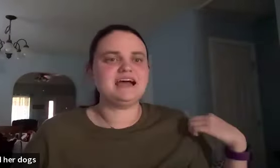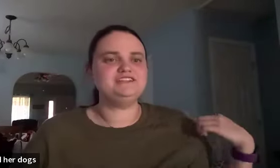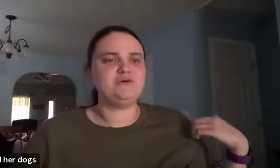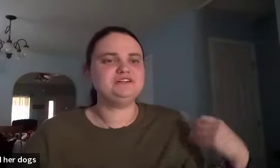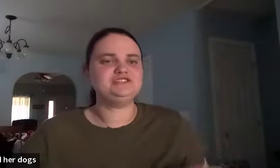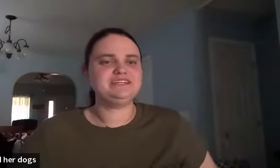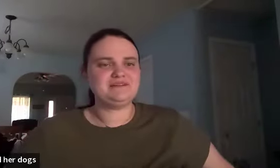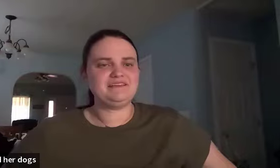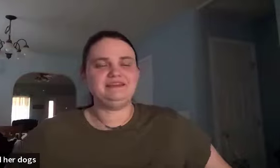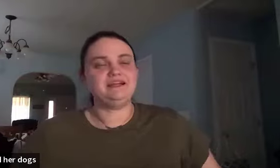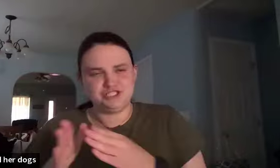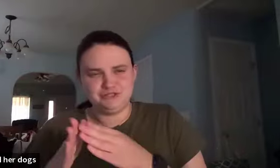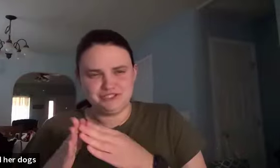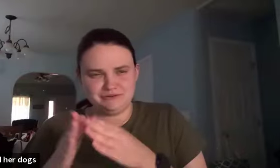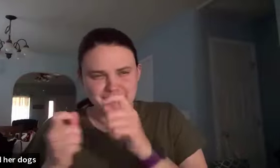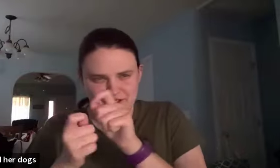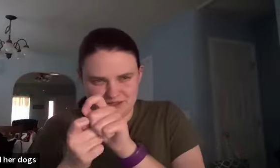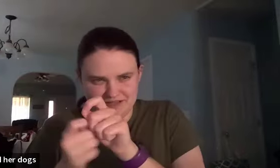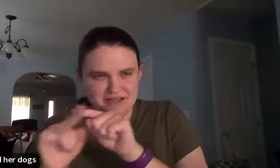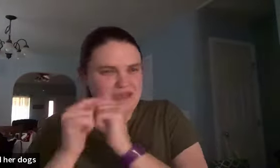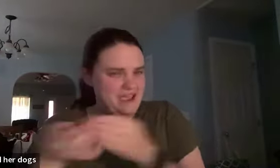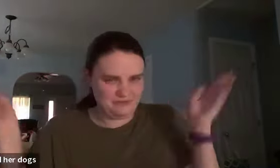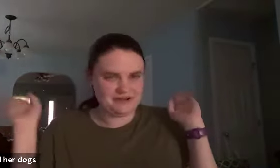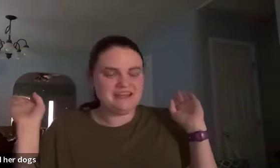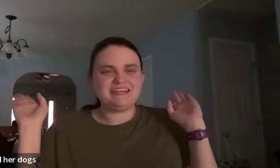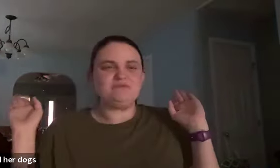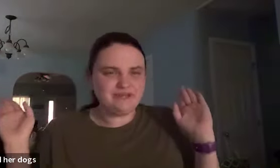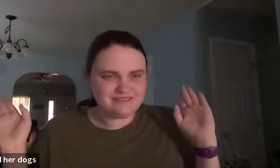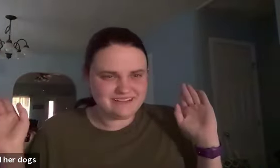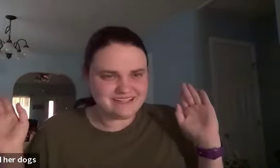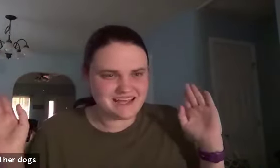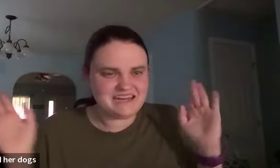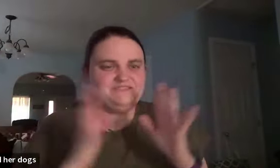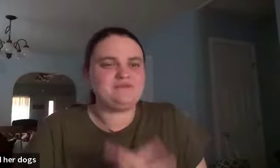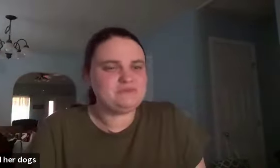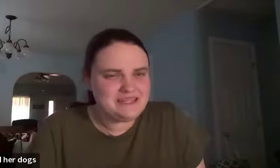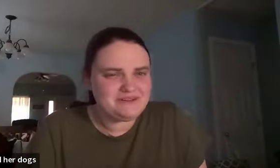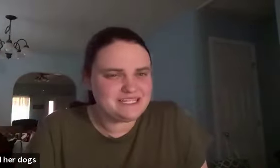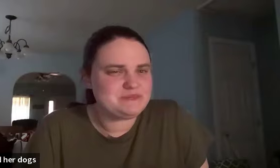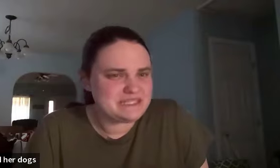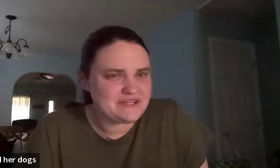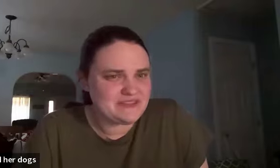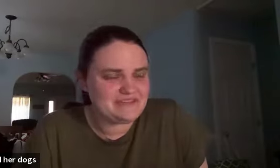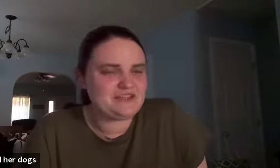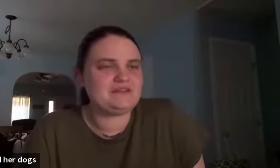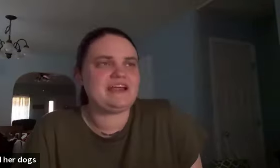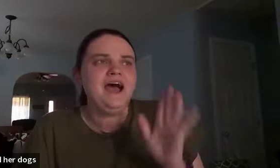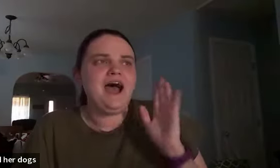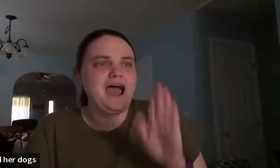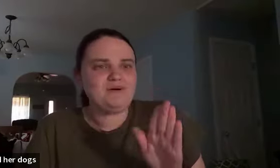I don't want you to get, like, not just you in general, you specifically, but everyone getting really, really excited. If you have a really, really specific thing that you're like, I want